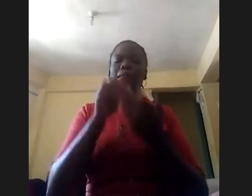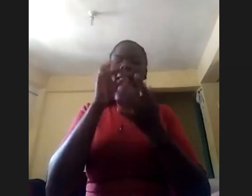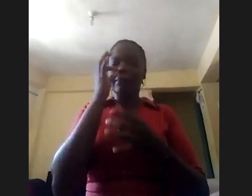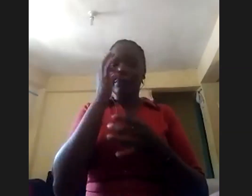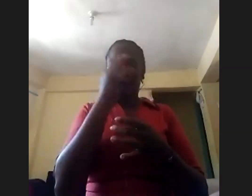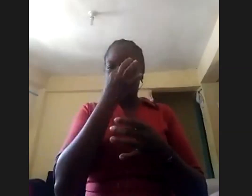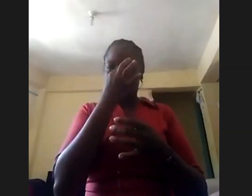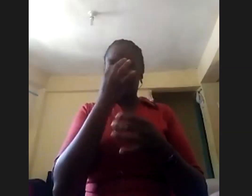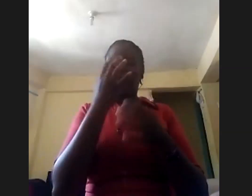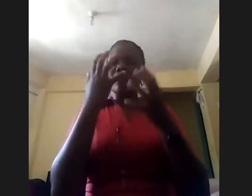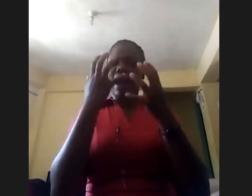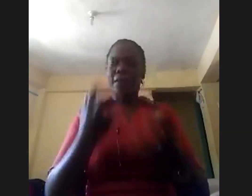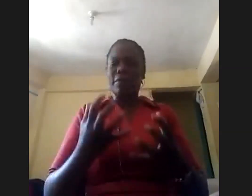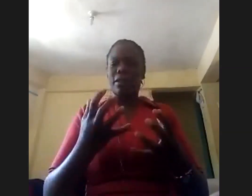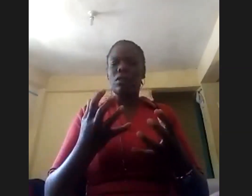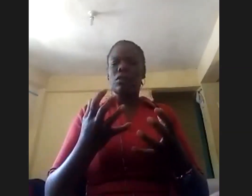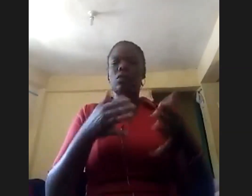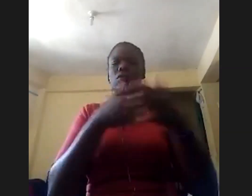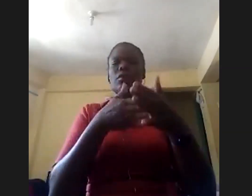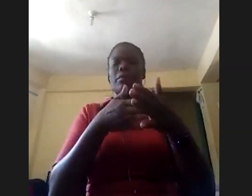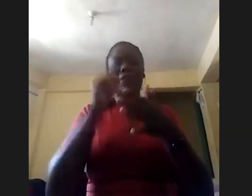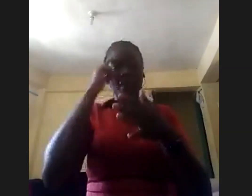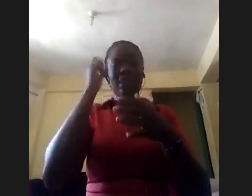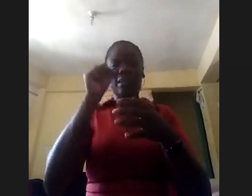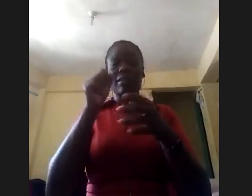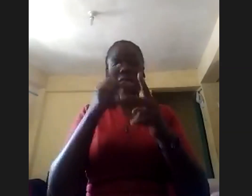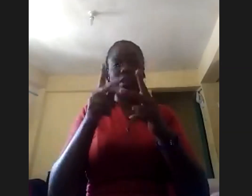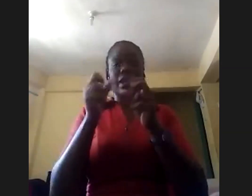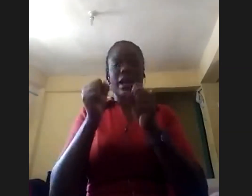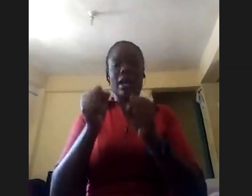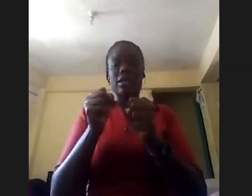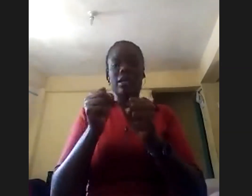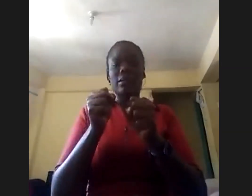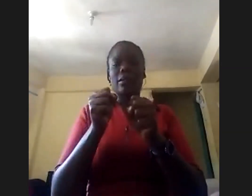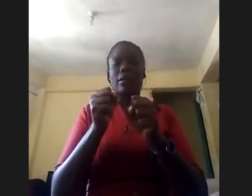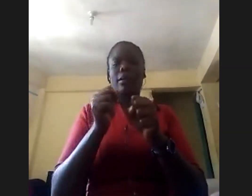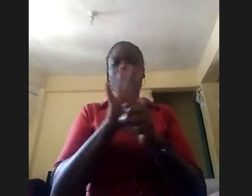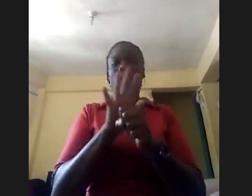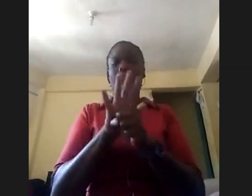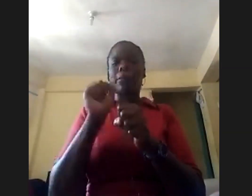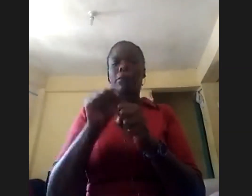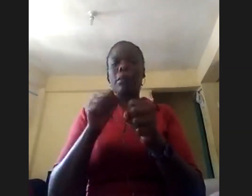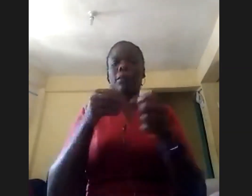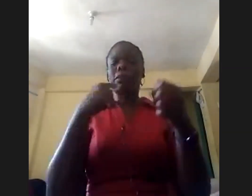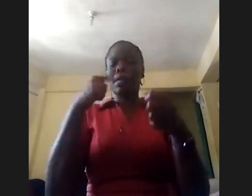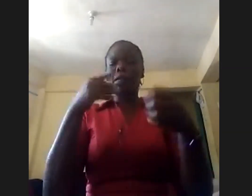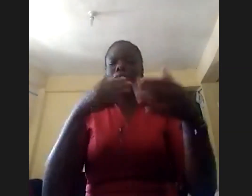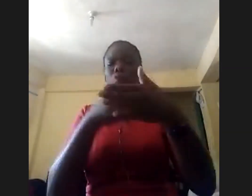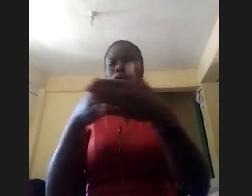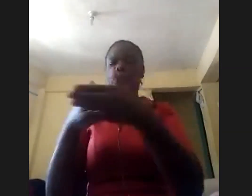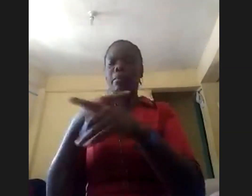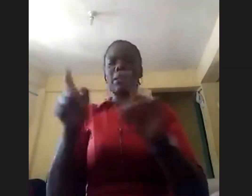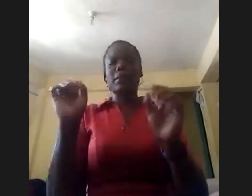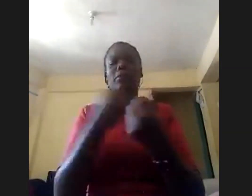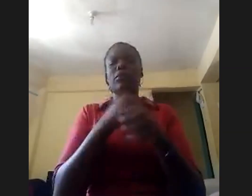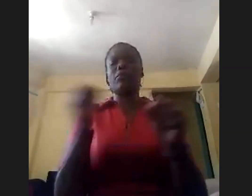stop. And I know it's a real struggle. Many have even written down that I'm going to stop, but it's usually very hard